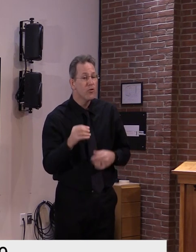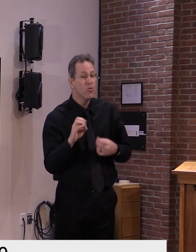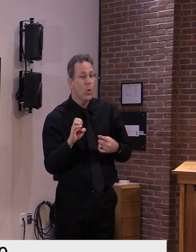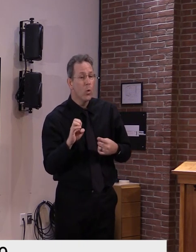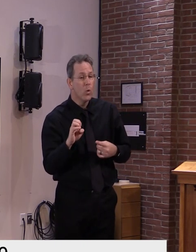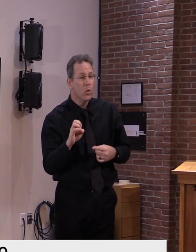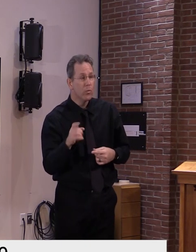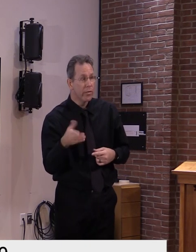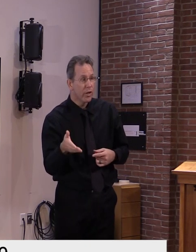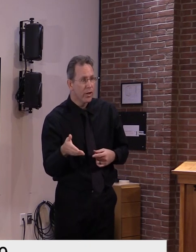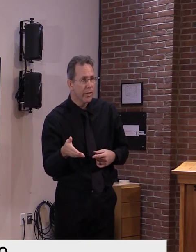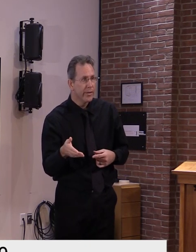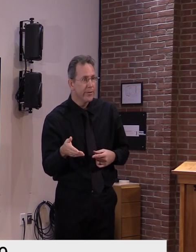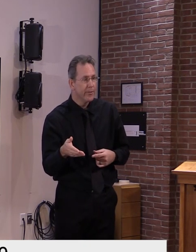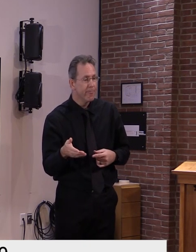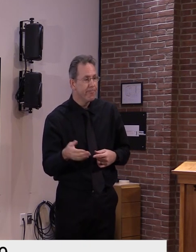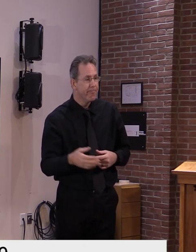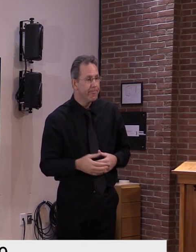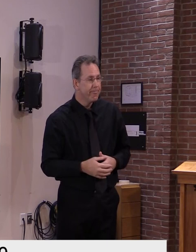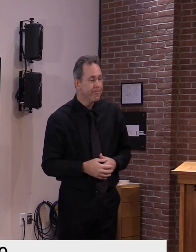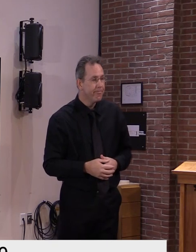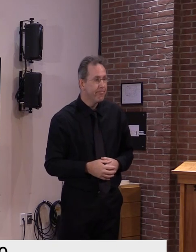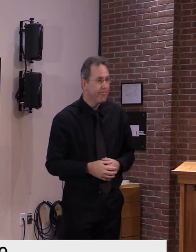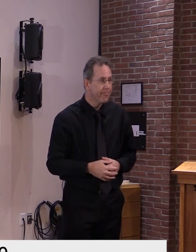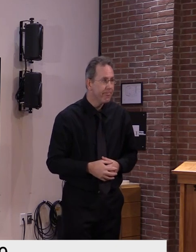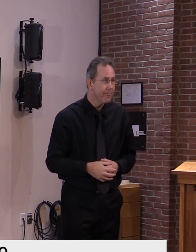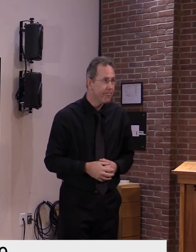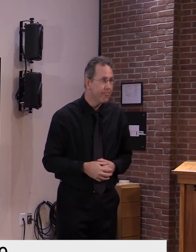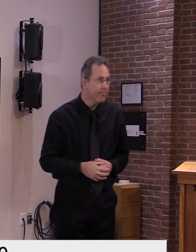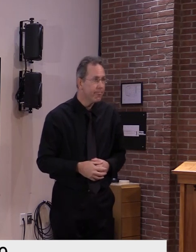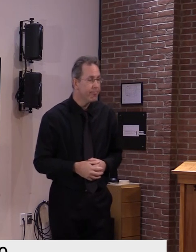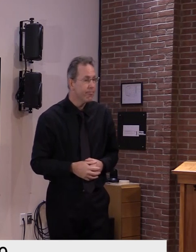Joe? Oh, go ahead. Yes, here I am.